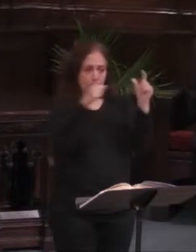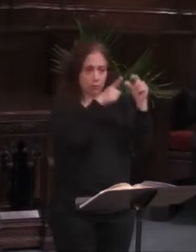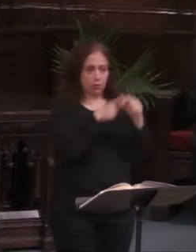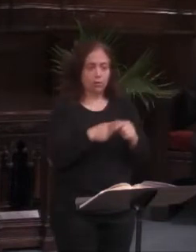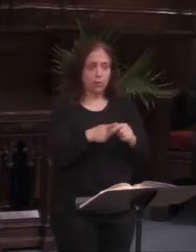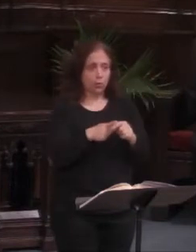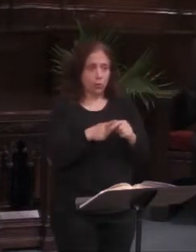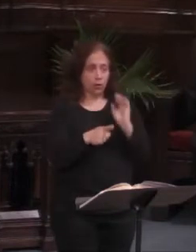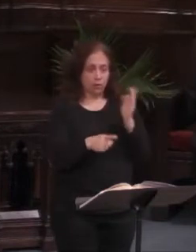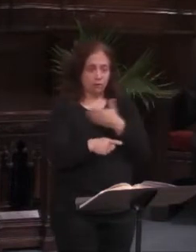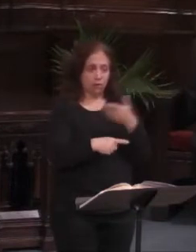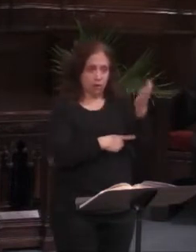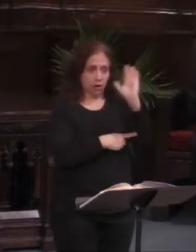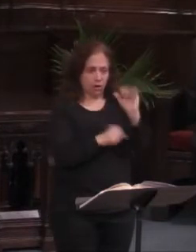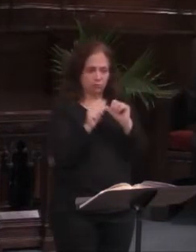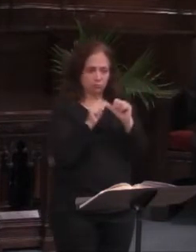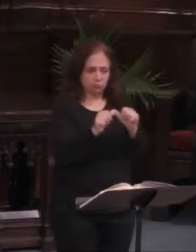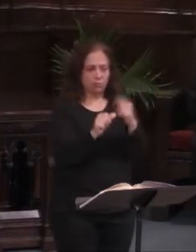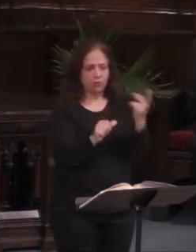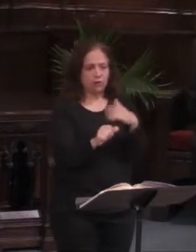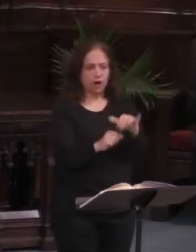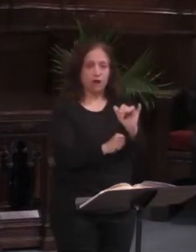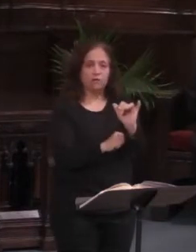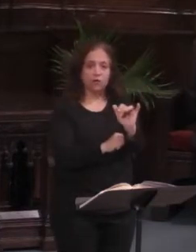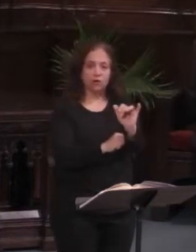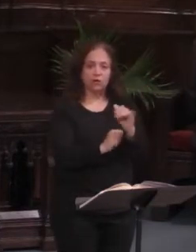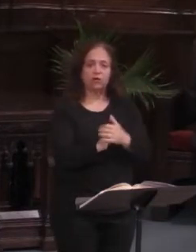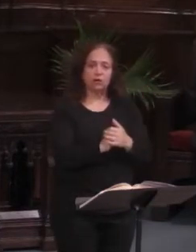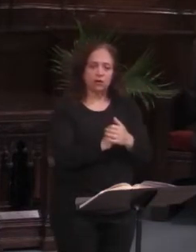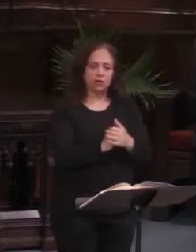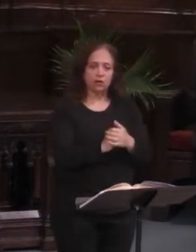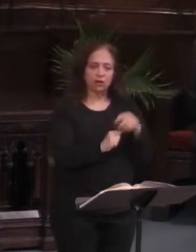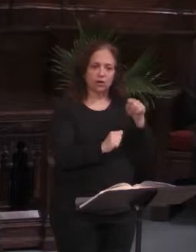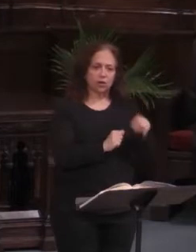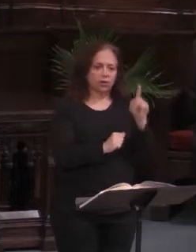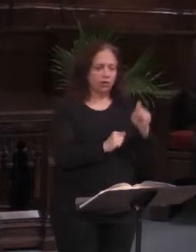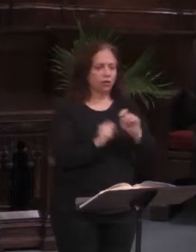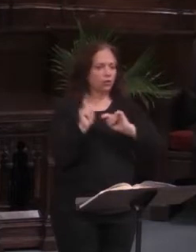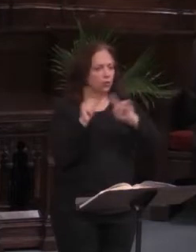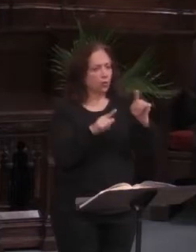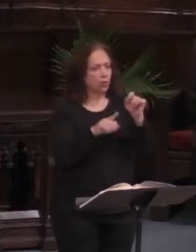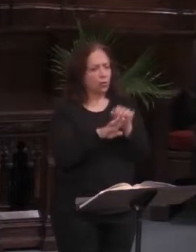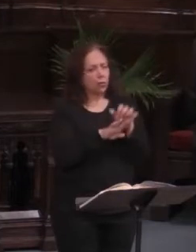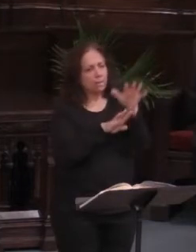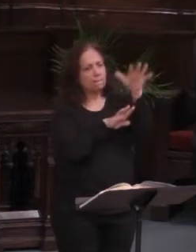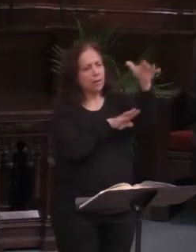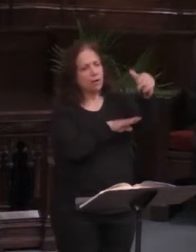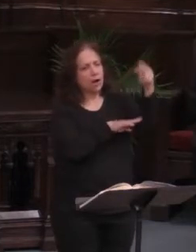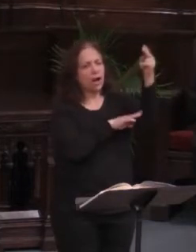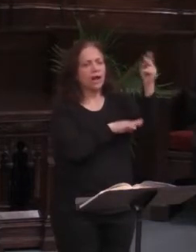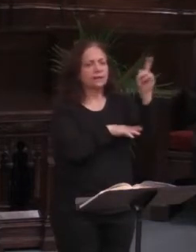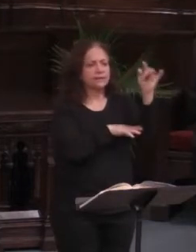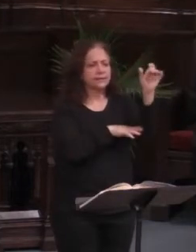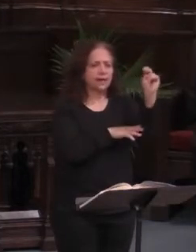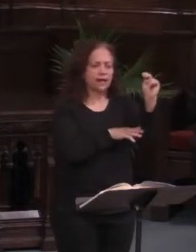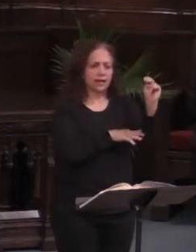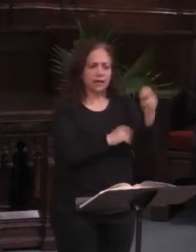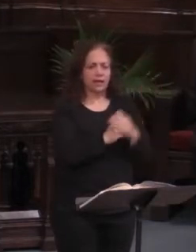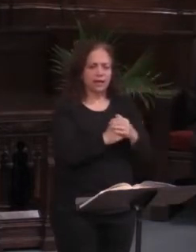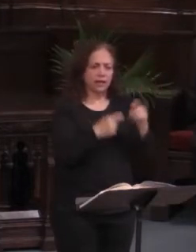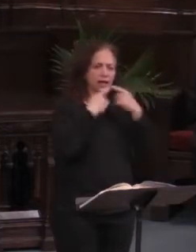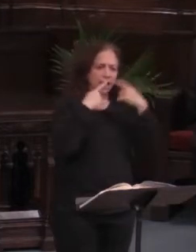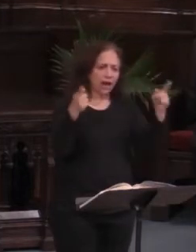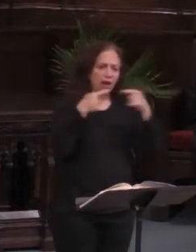will stand forever. Get you up to a high mountain, O Zion, herald of good